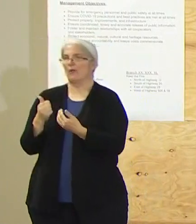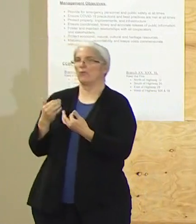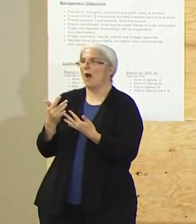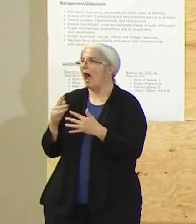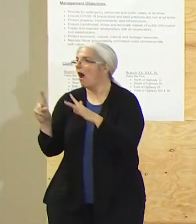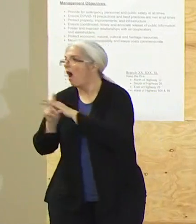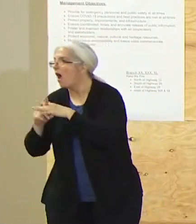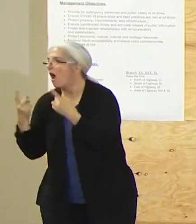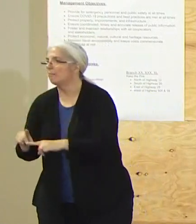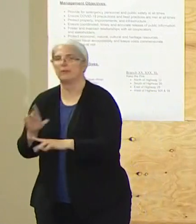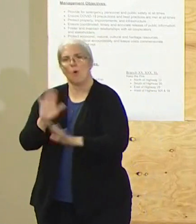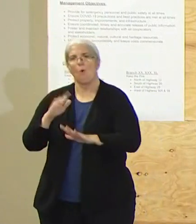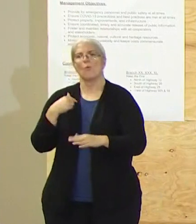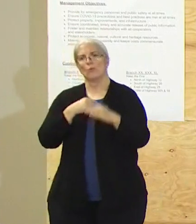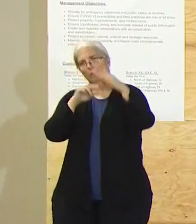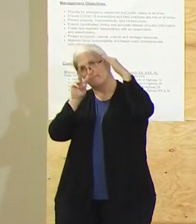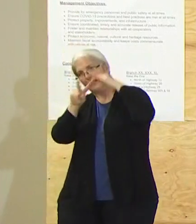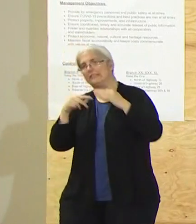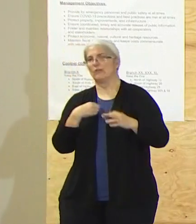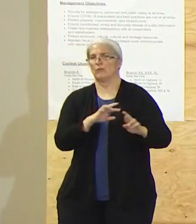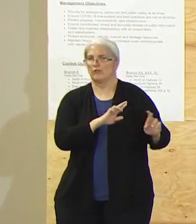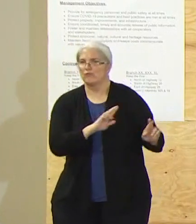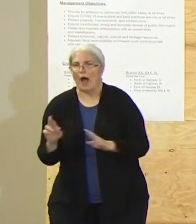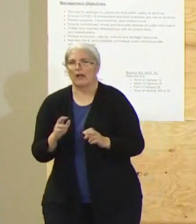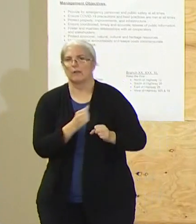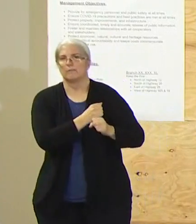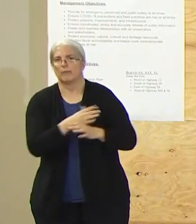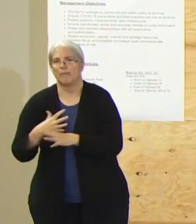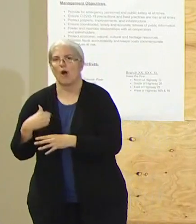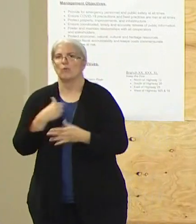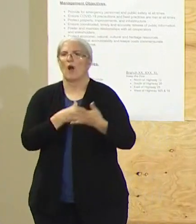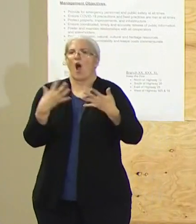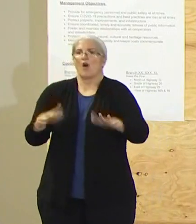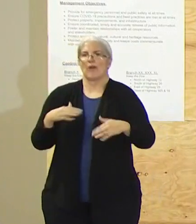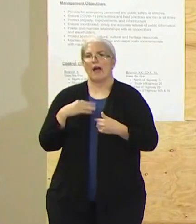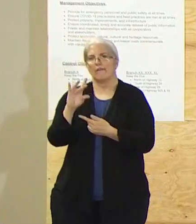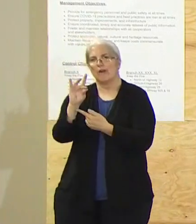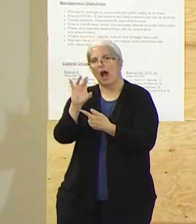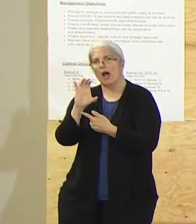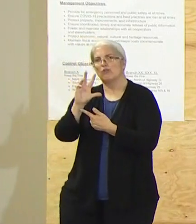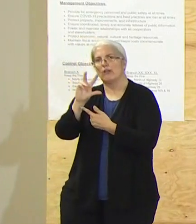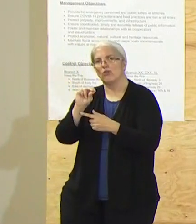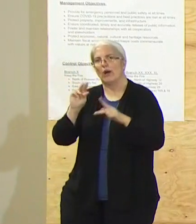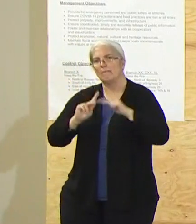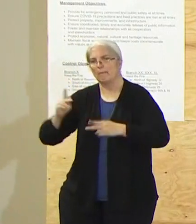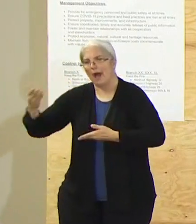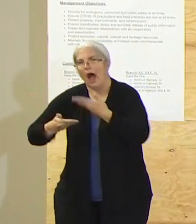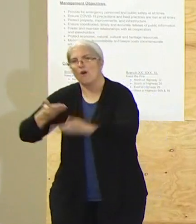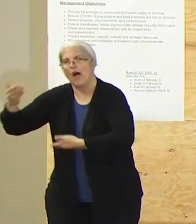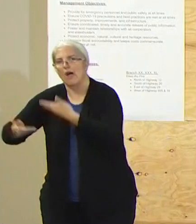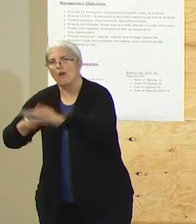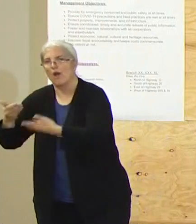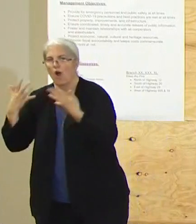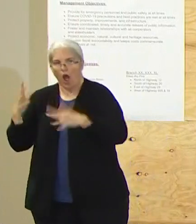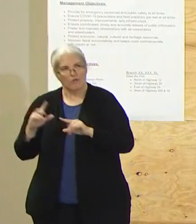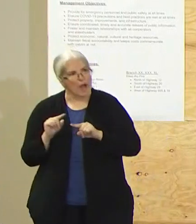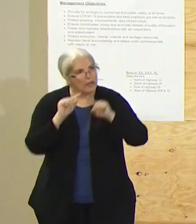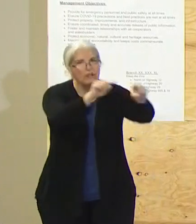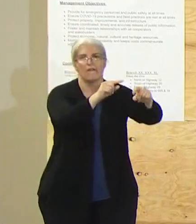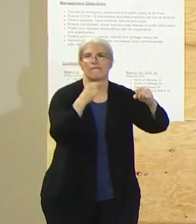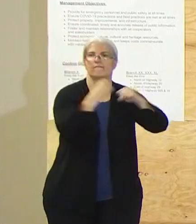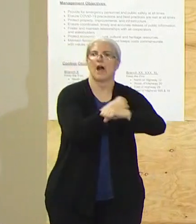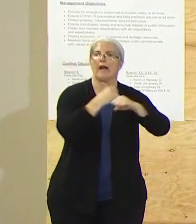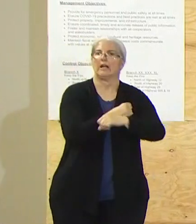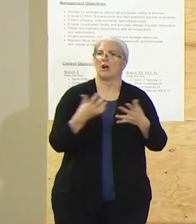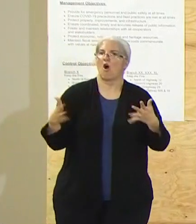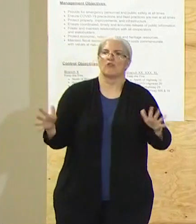those 858 individuals already have been hired, already are on the line. So no, we had anticipated that, and